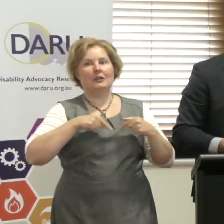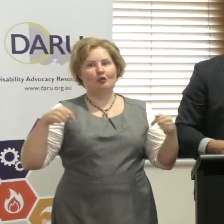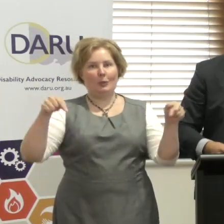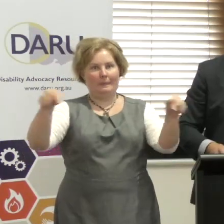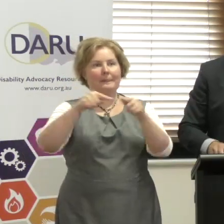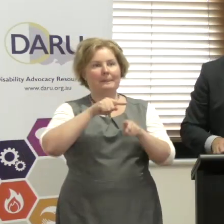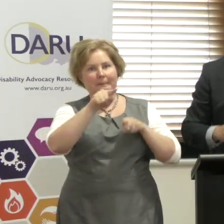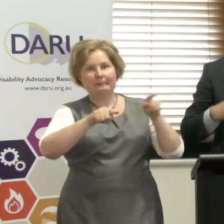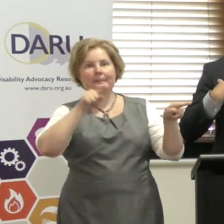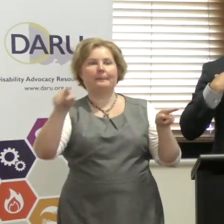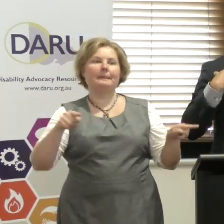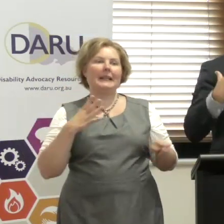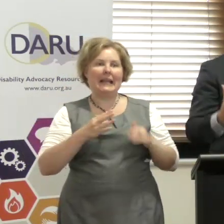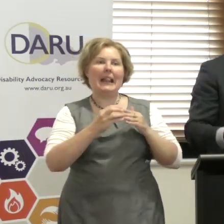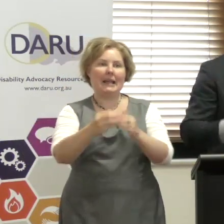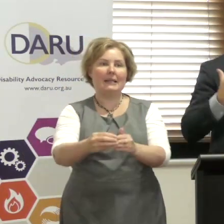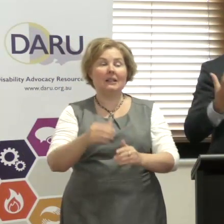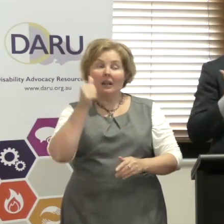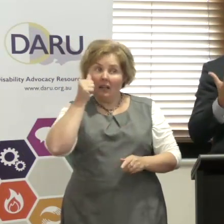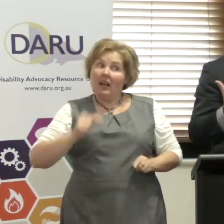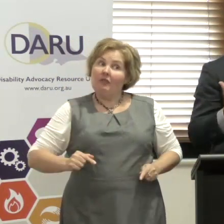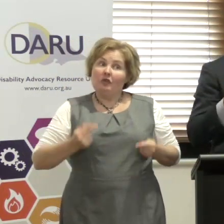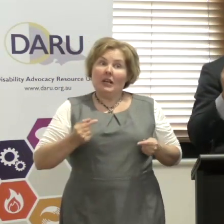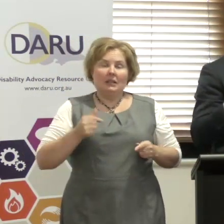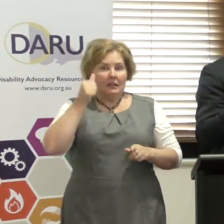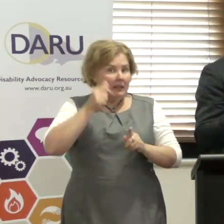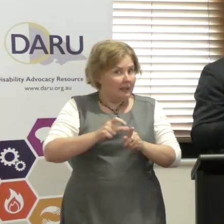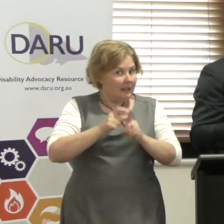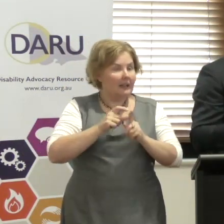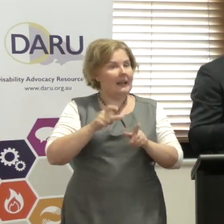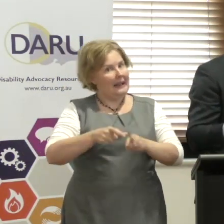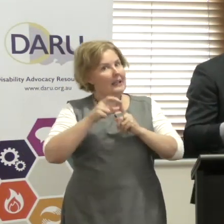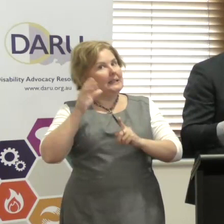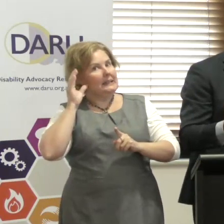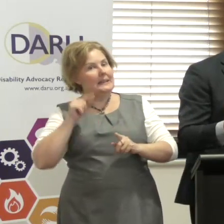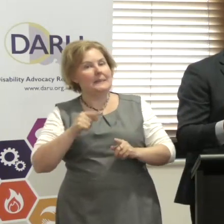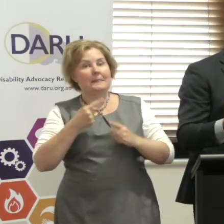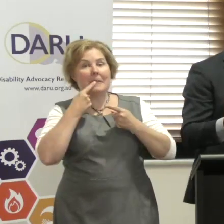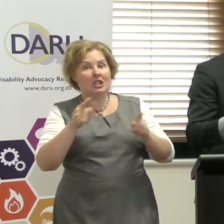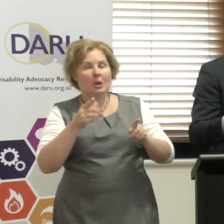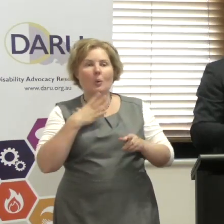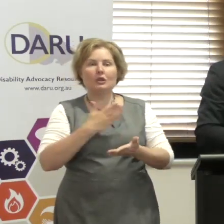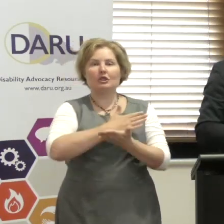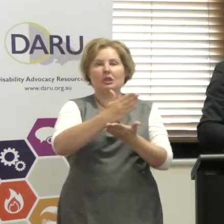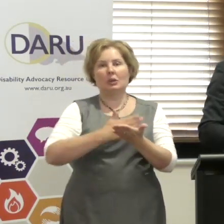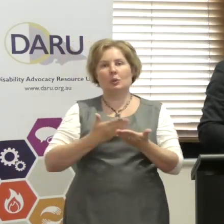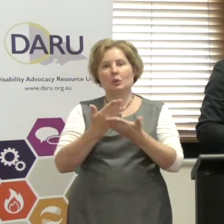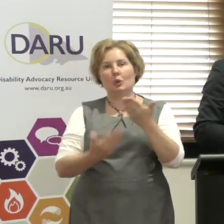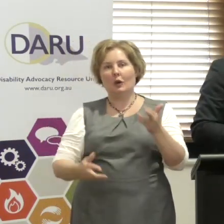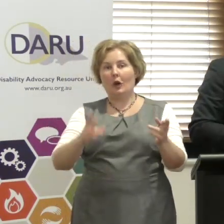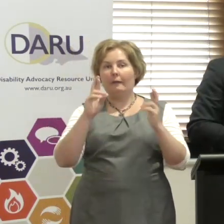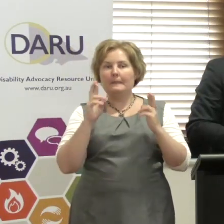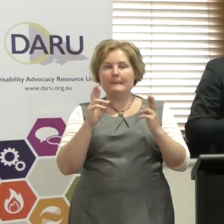And as confronting as hard might to hear this message, I want to share a story of hope. Again, it does start